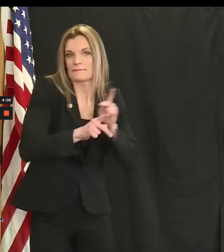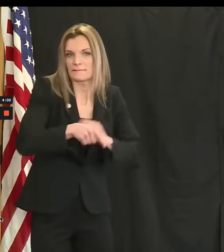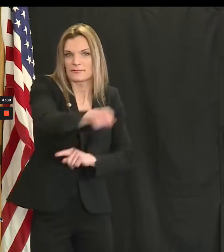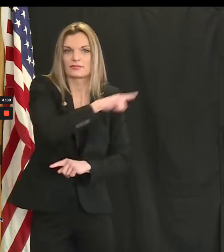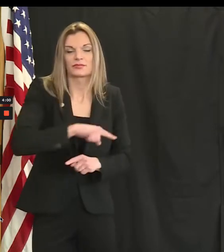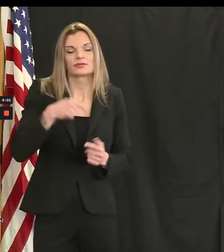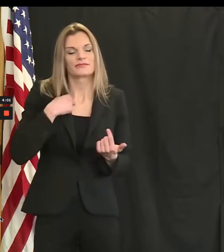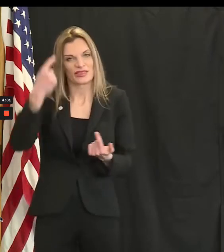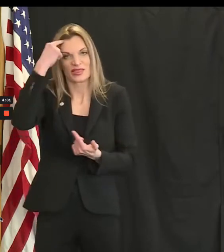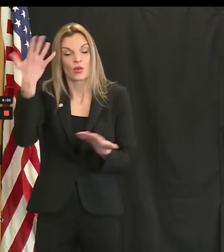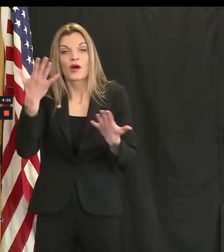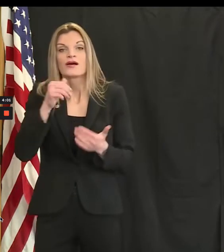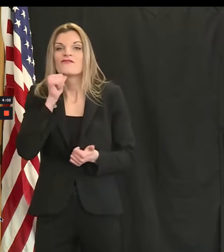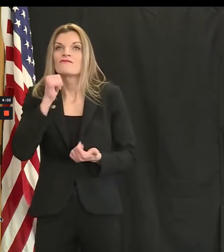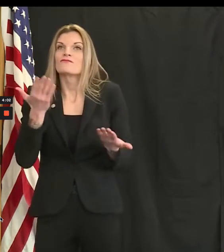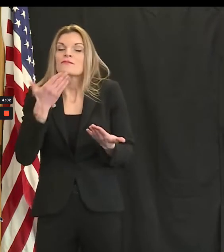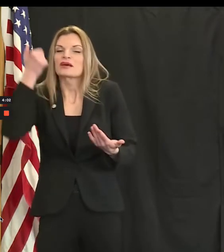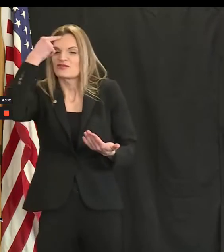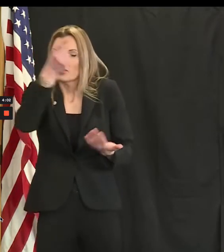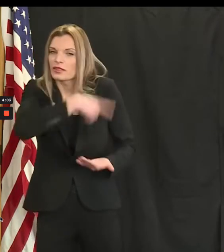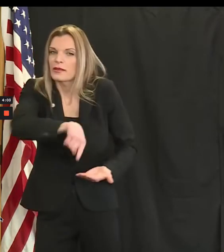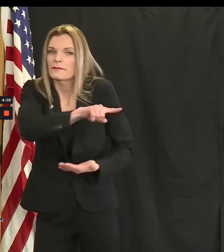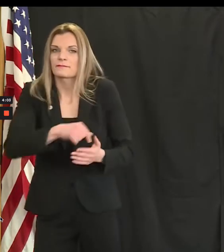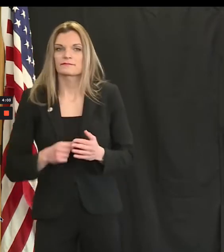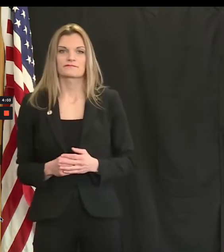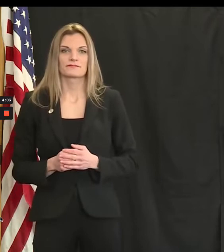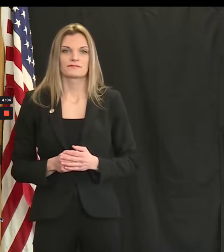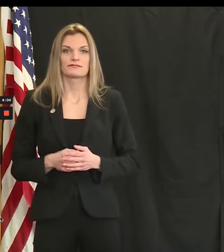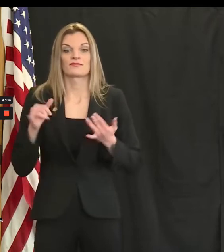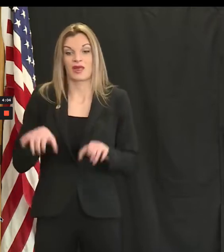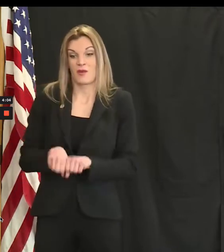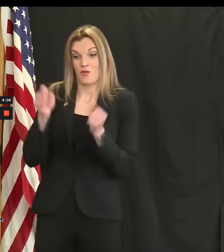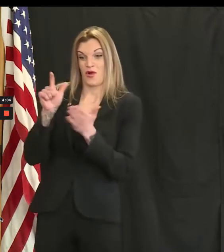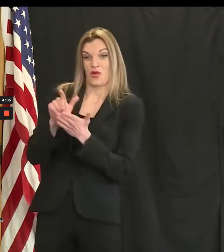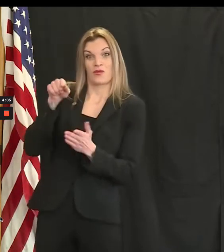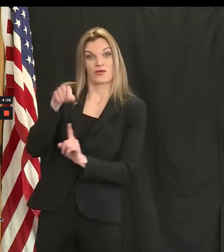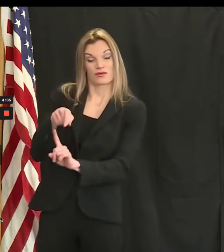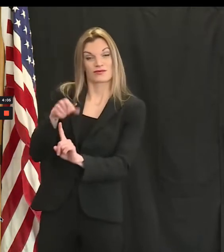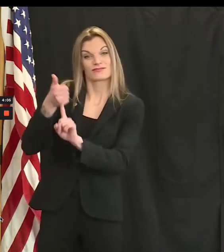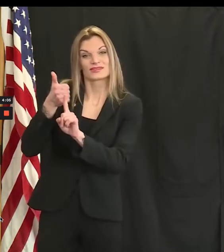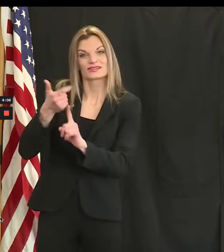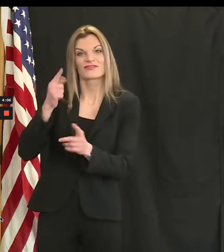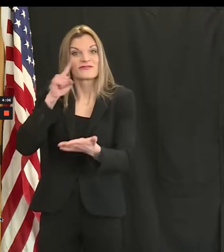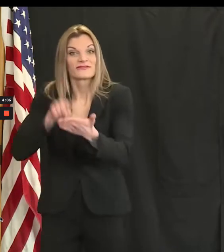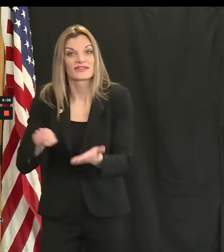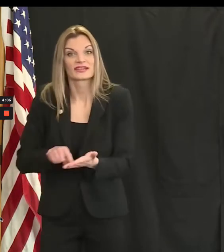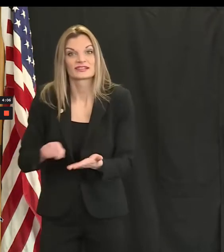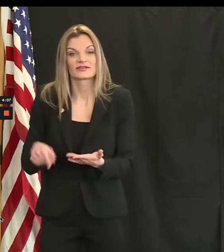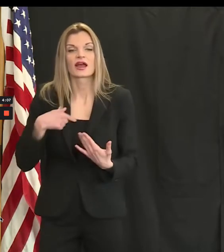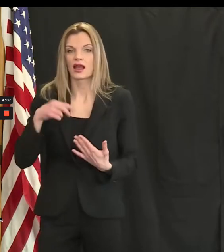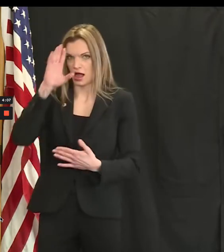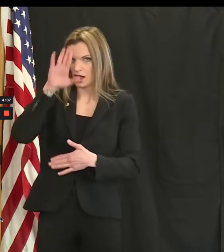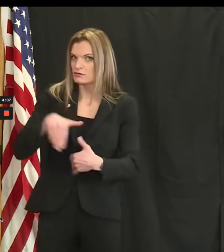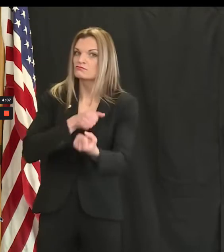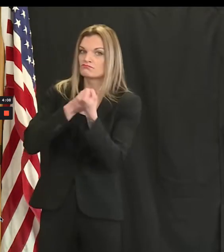state. As for the department's criminal investigation, I demonstrated my commitment to ensuring that a